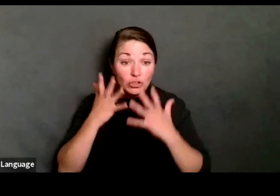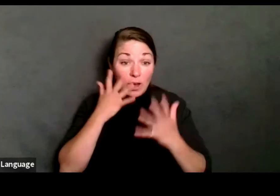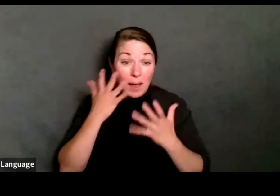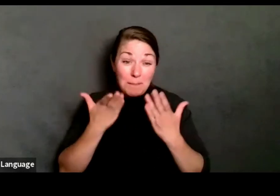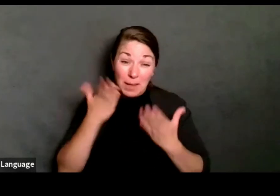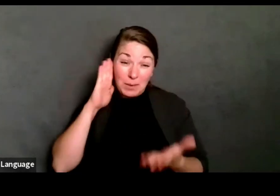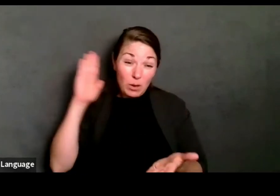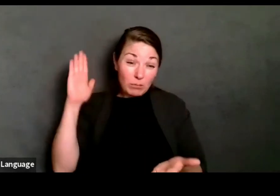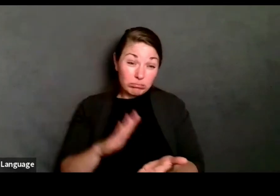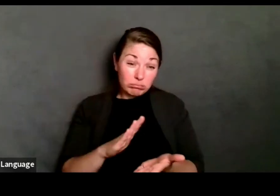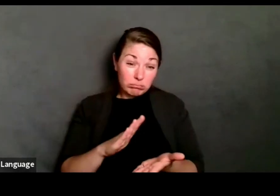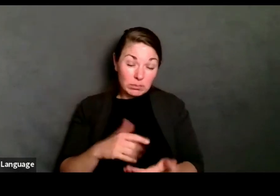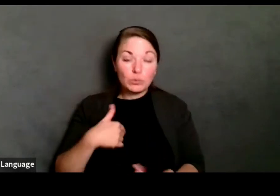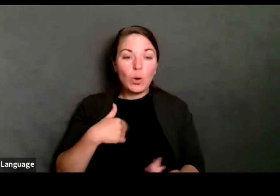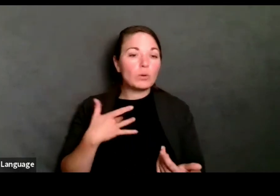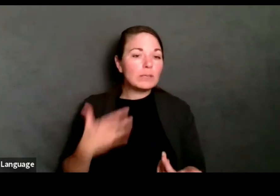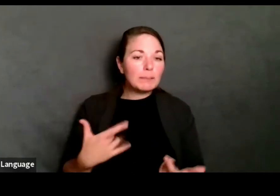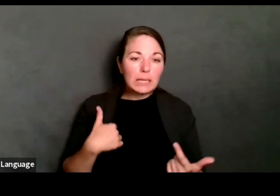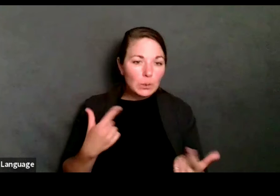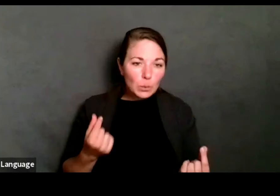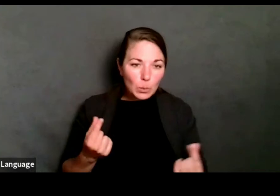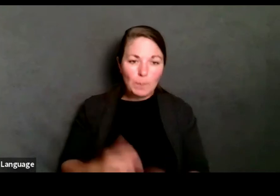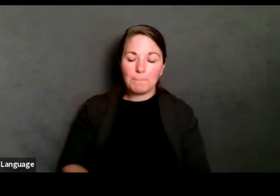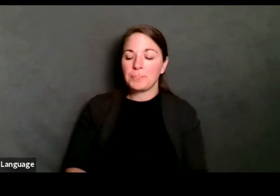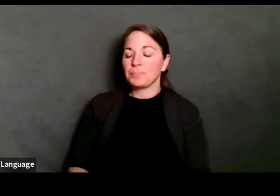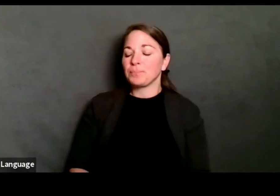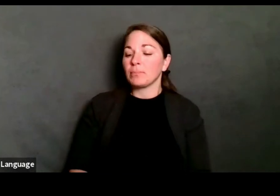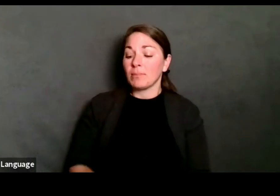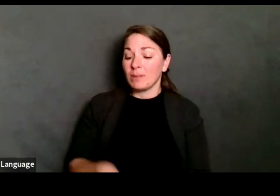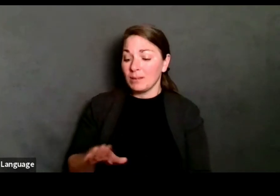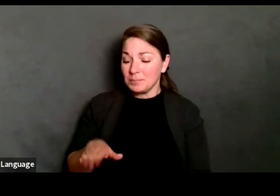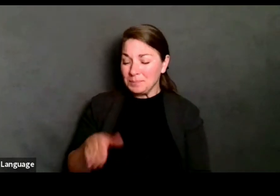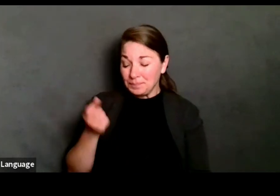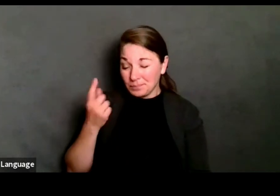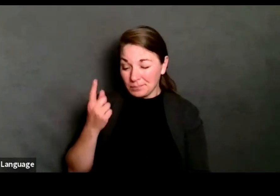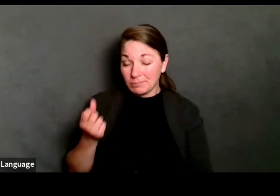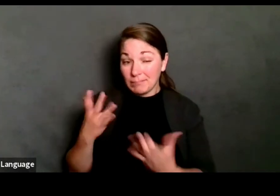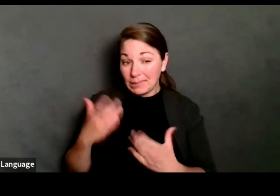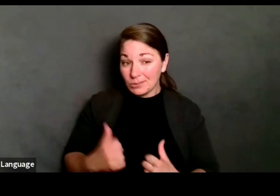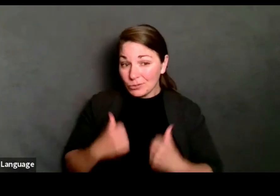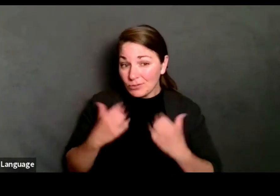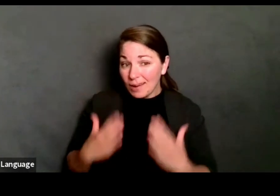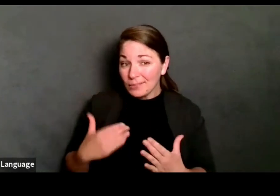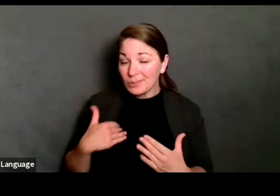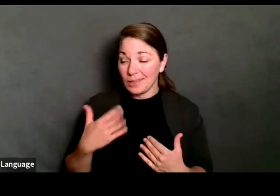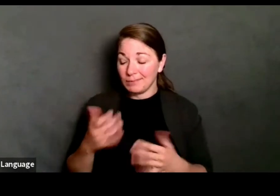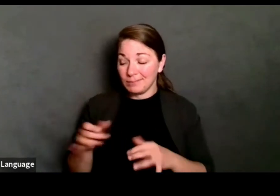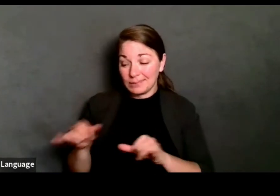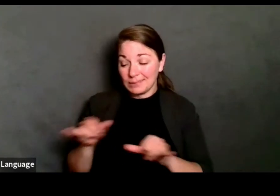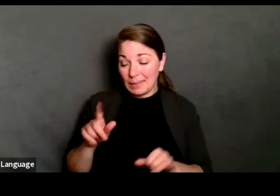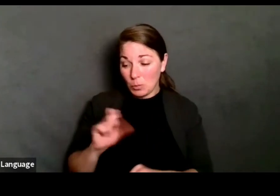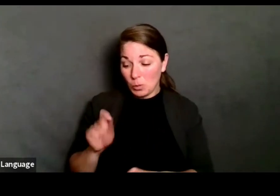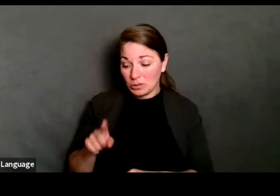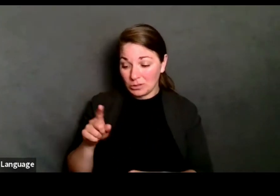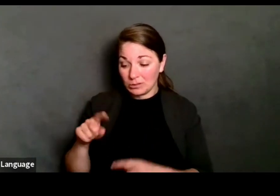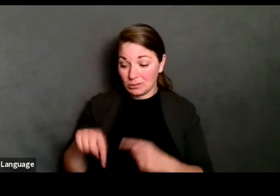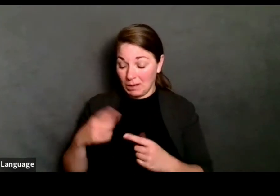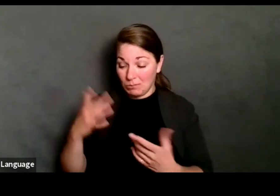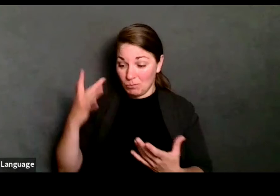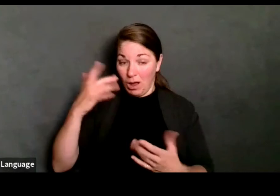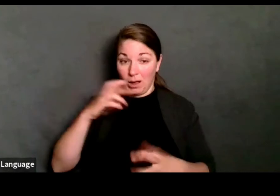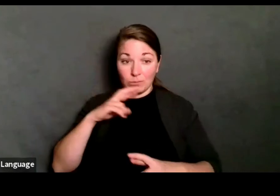I would typically do that like this. A lot of survivors have similar questions about why they reacted the way that they